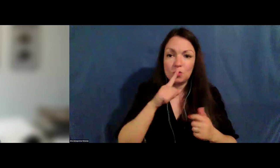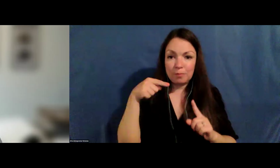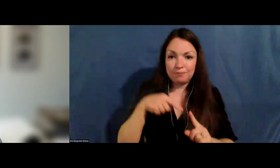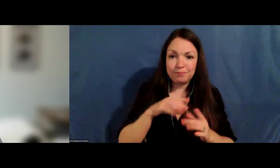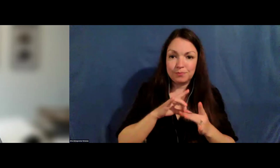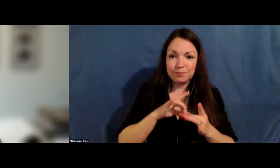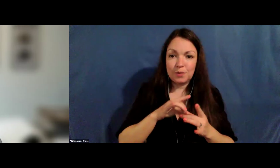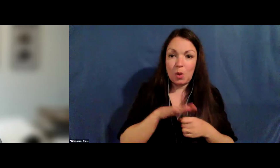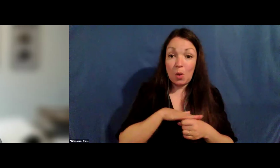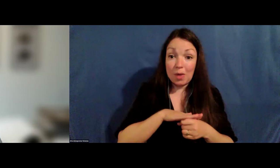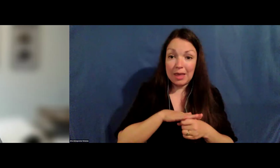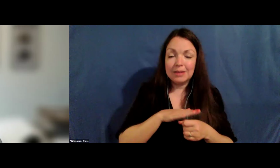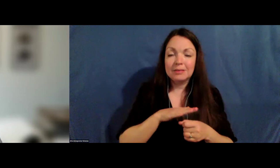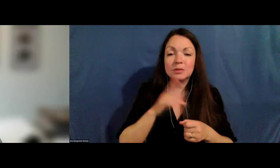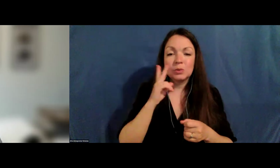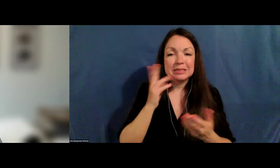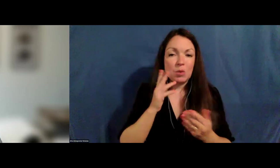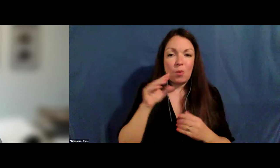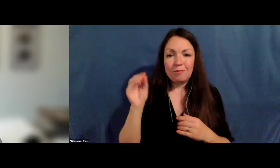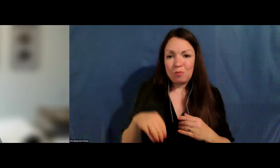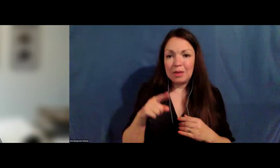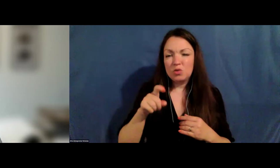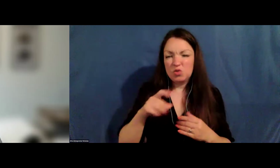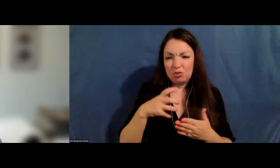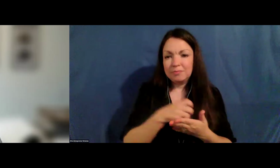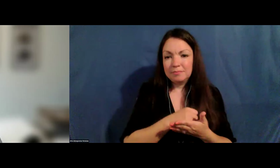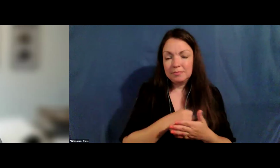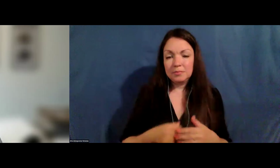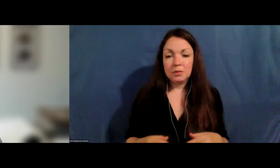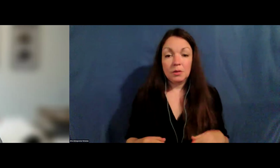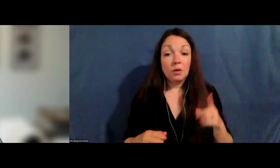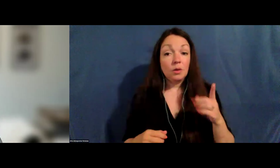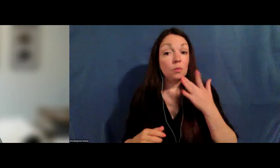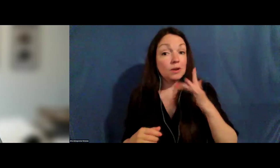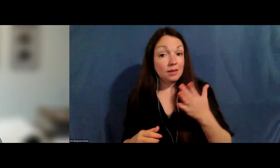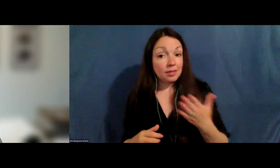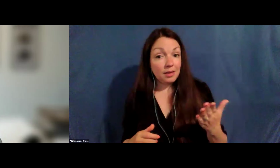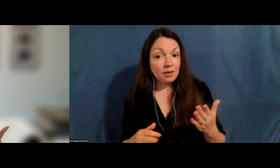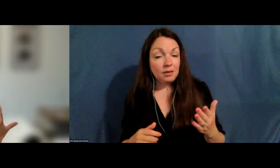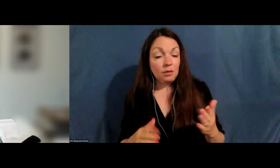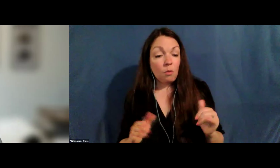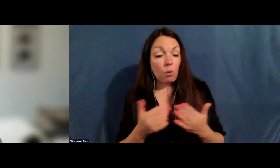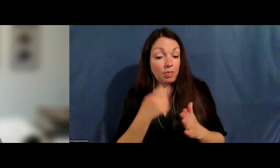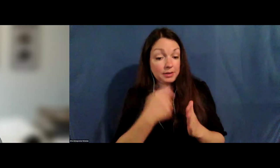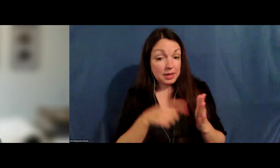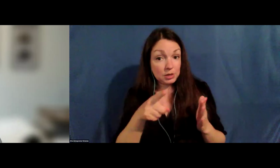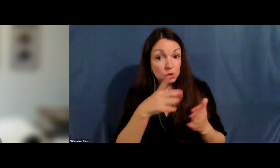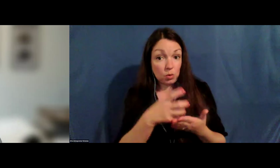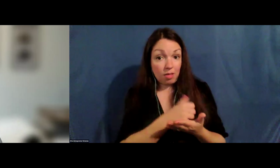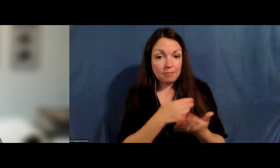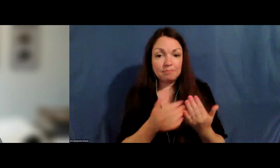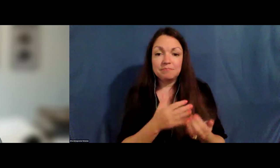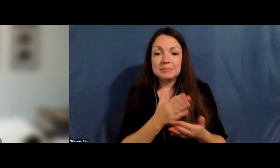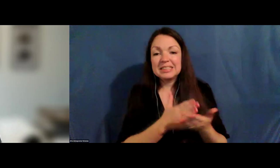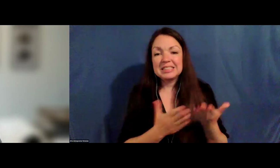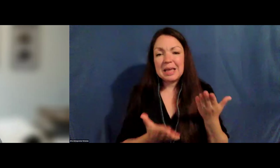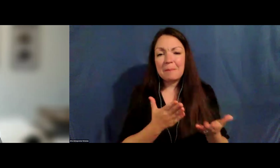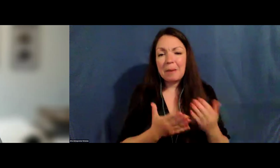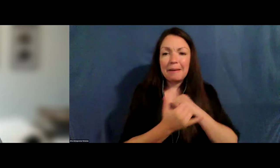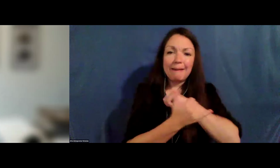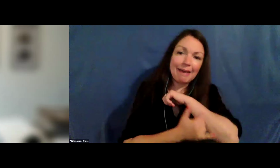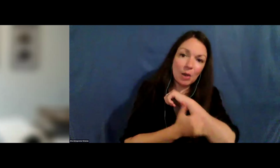see what the rate is that you should collect. One fortunate thing is that all of that tax that you collect, even though some of it might be a county